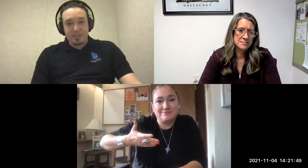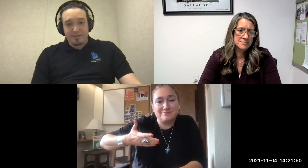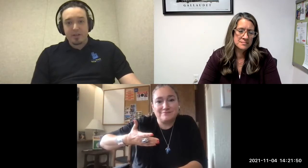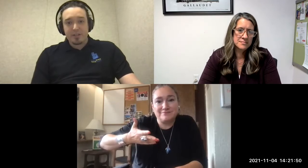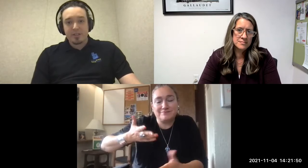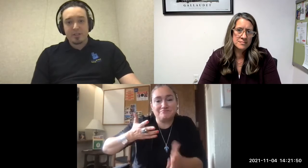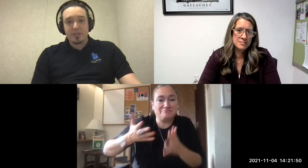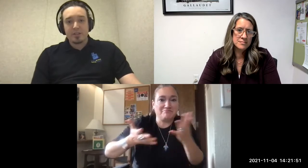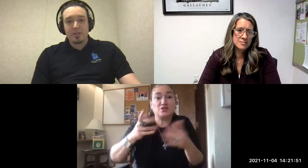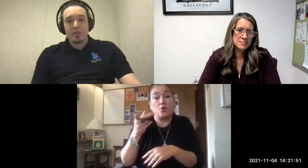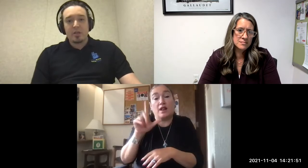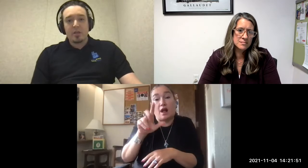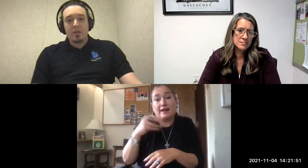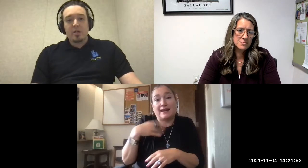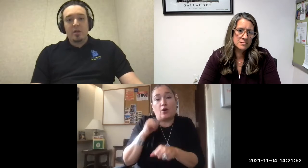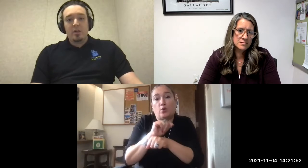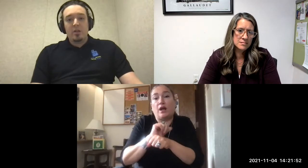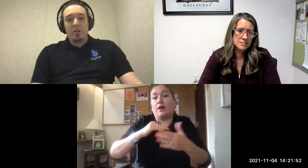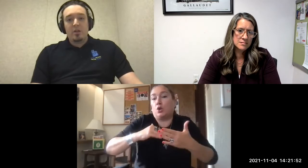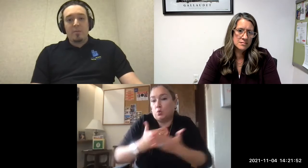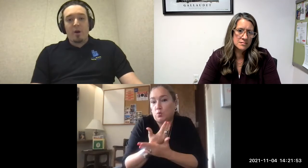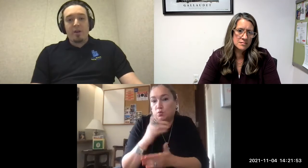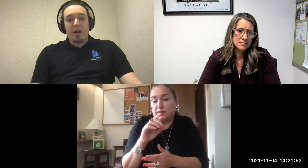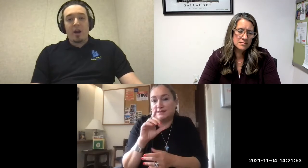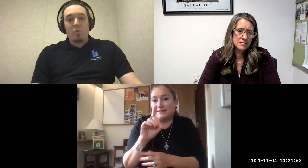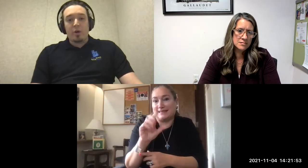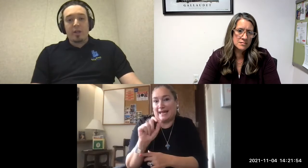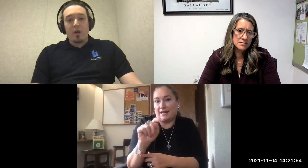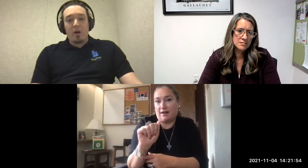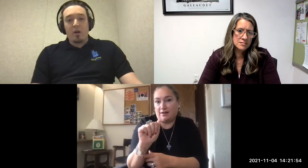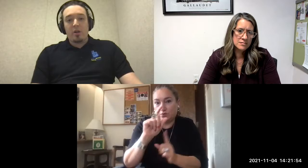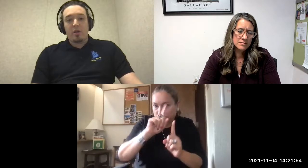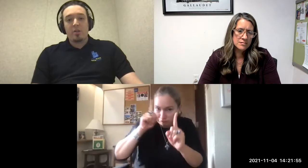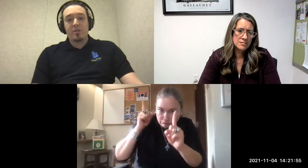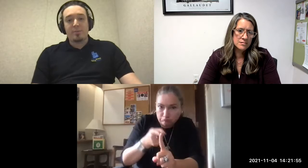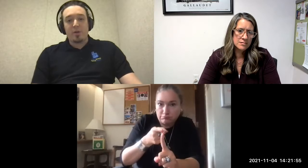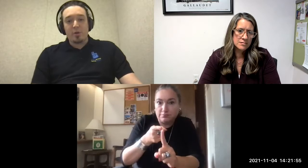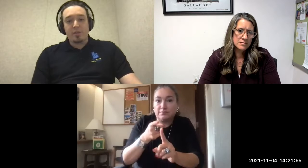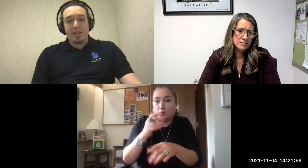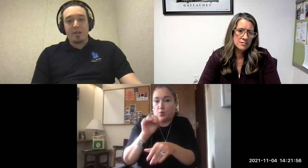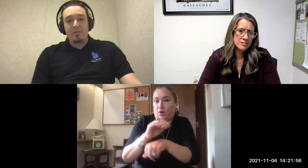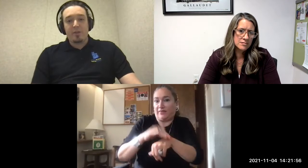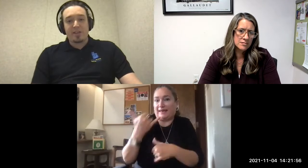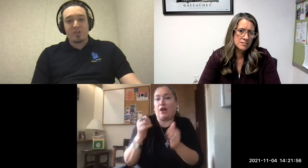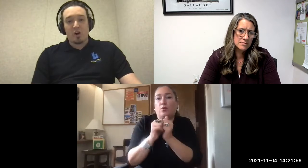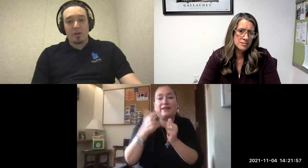specifics. Marlon and I are working on some new data that's